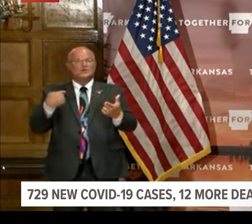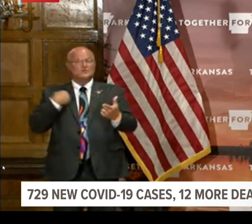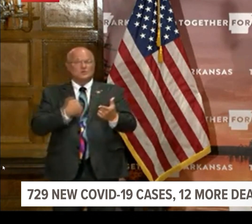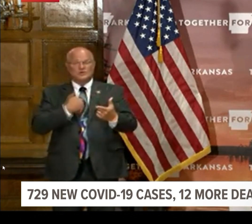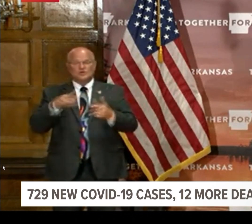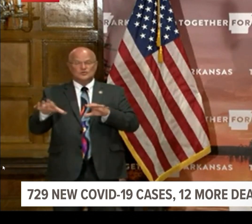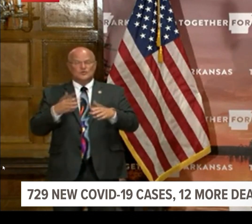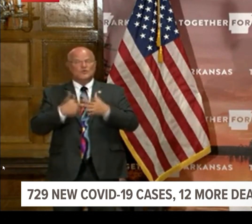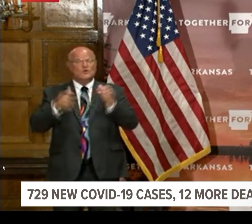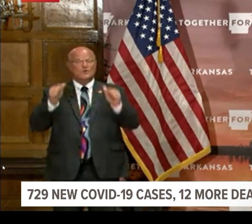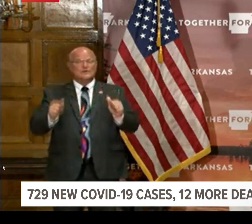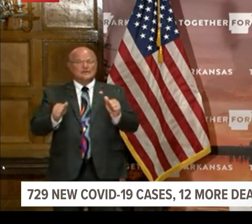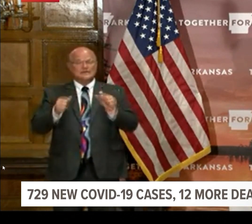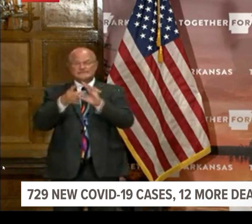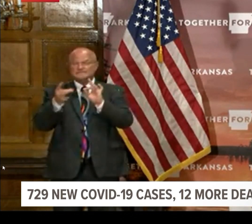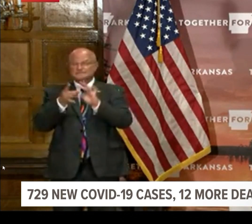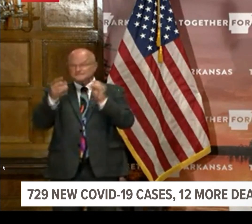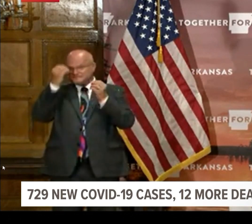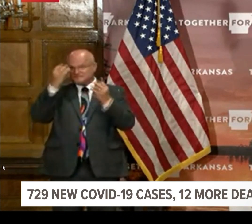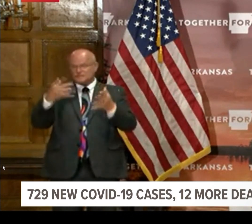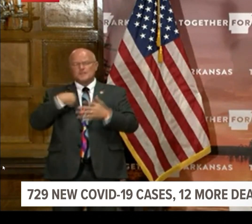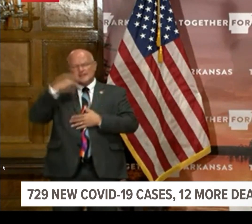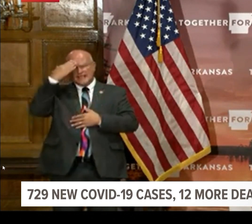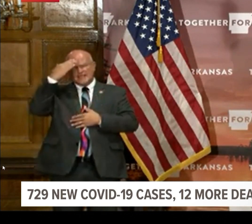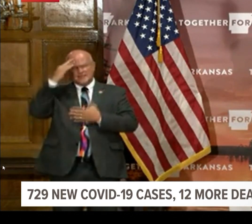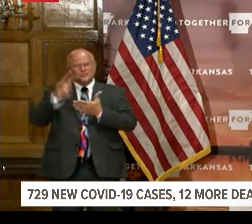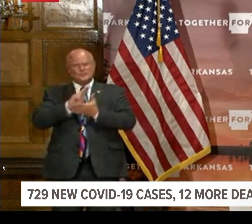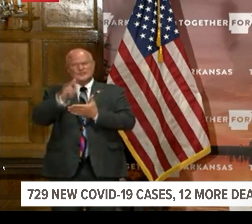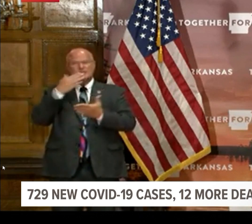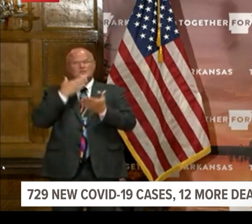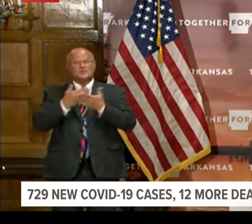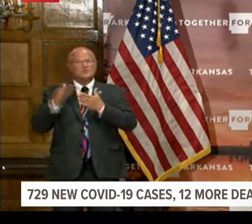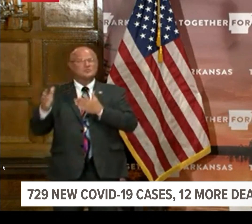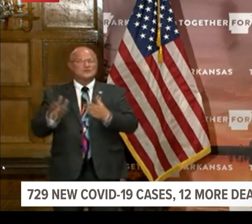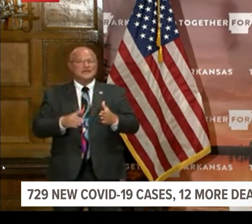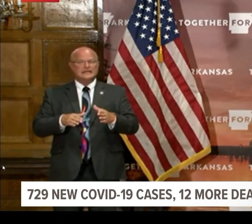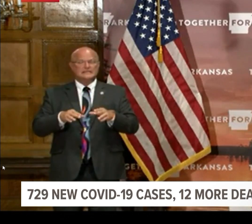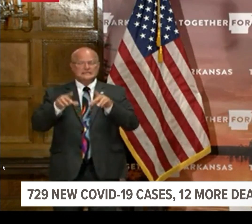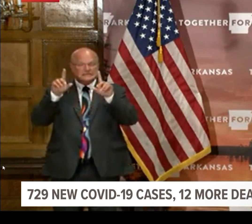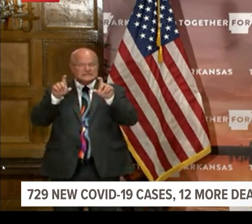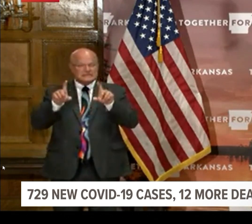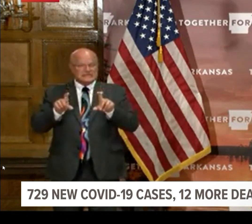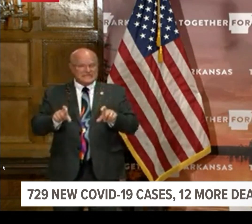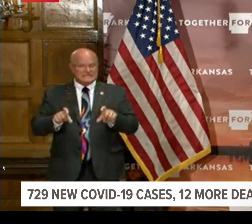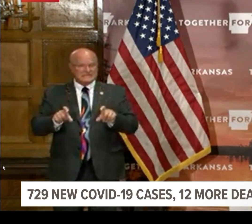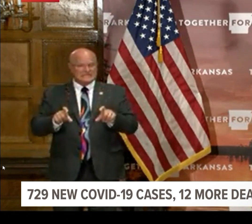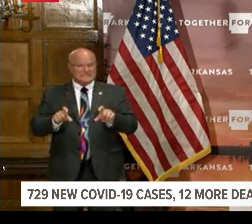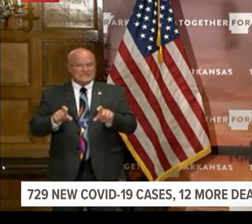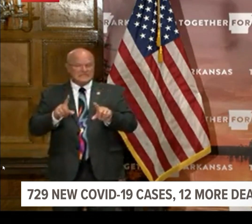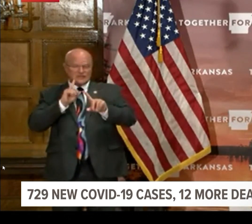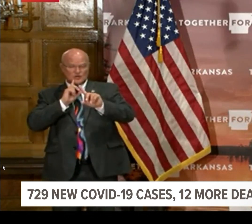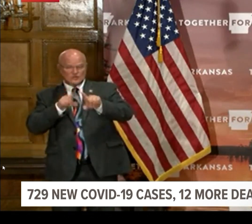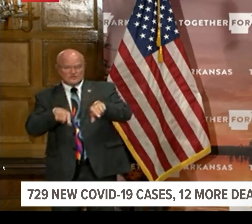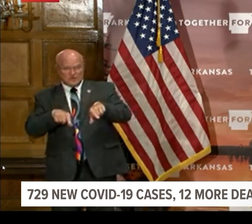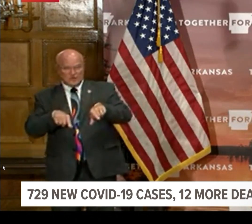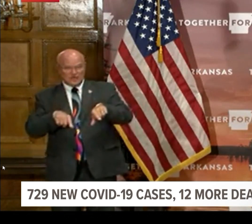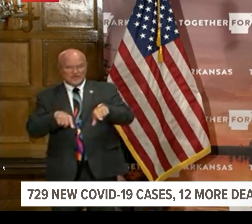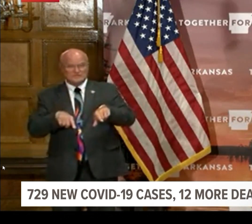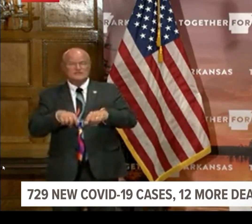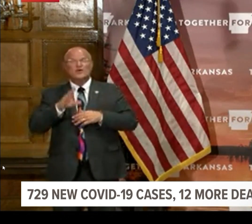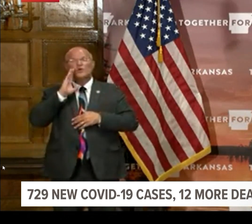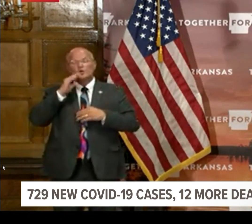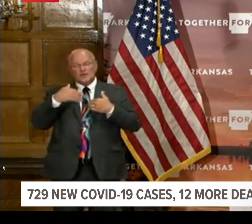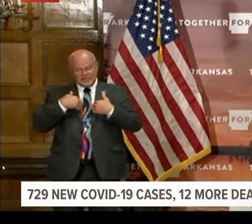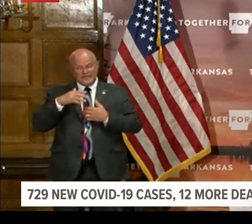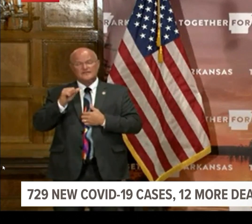all we can in terms of messaging, and I know the university's got a good plan in testing, the response capability. There's going to be